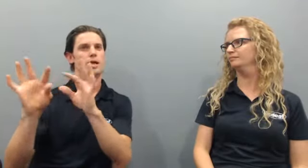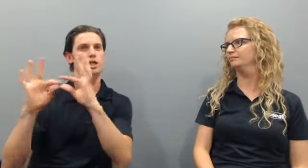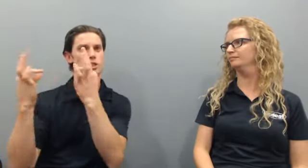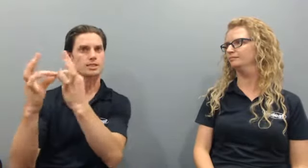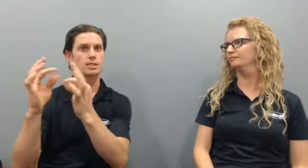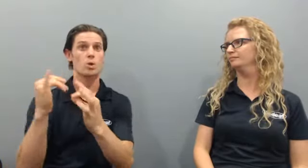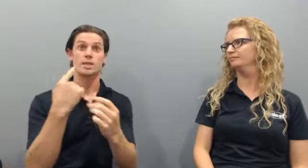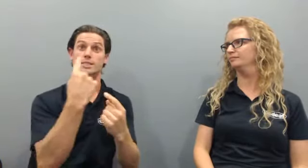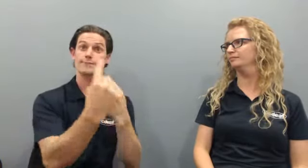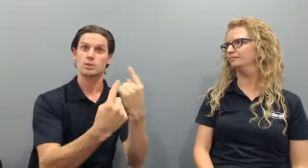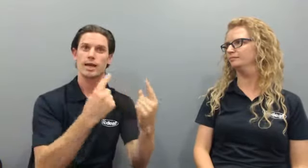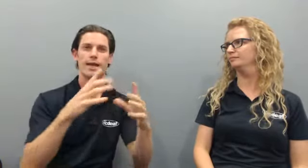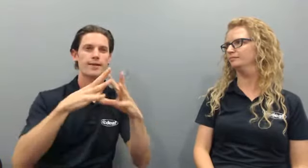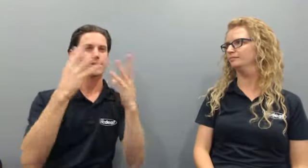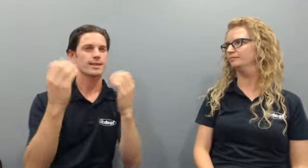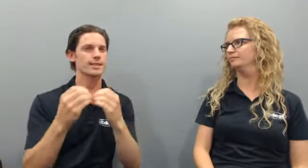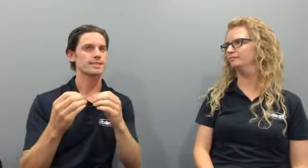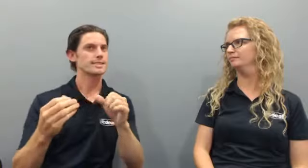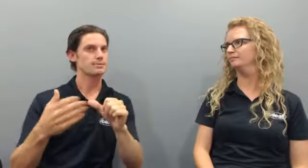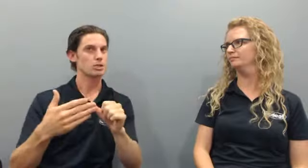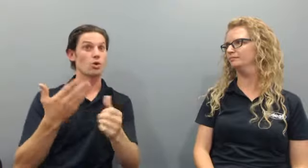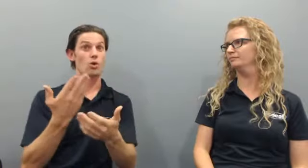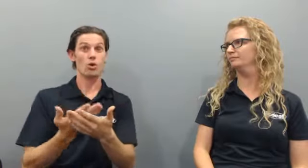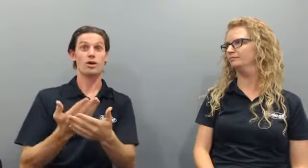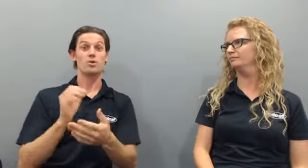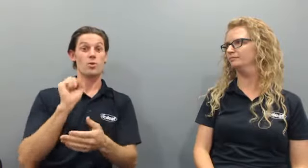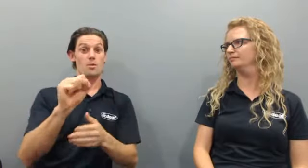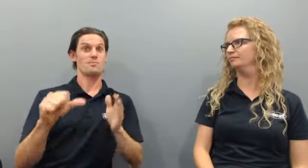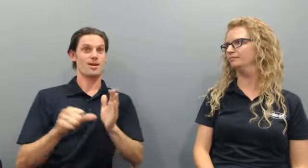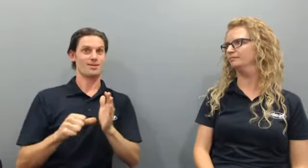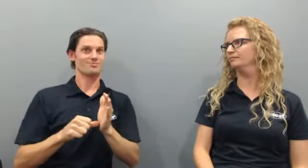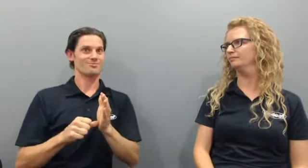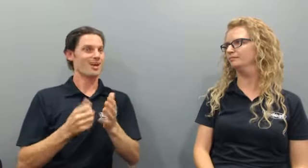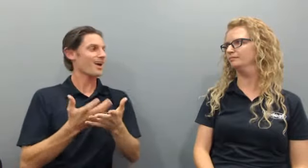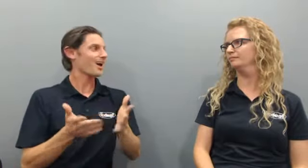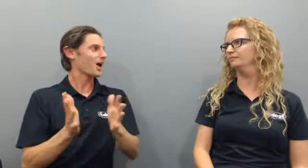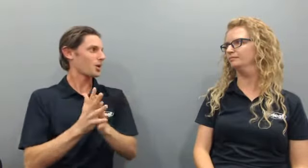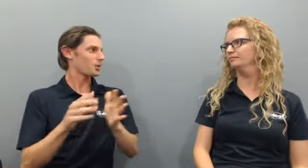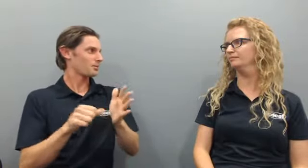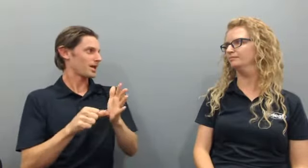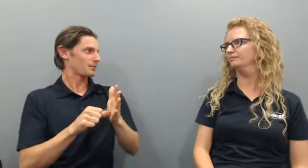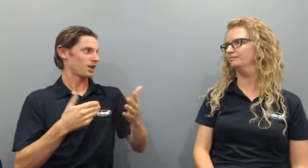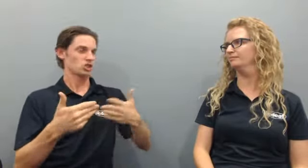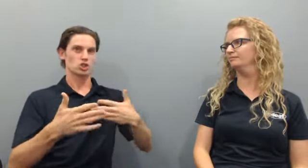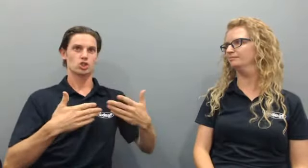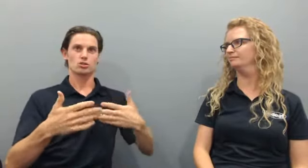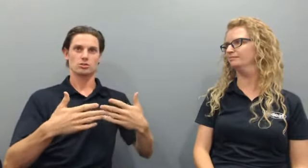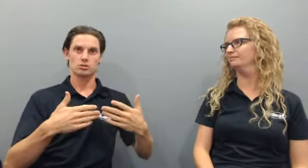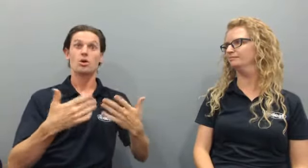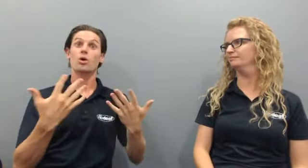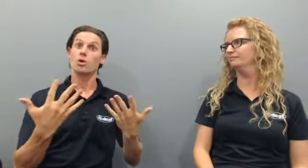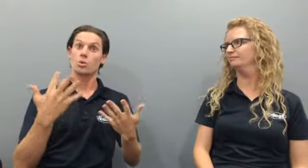when you go through interpreter agencies or direct with interpreters, everything does depend on how your money is